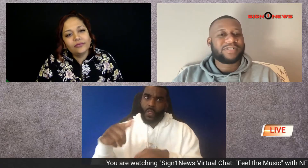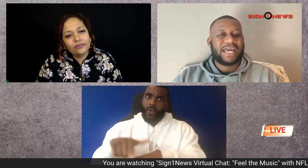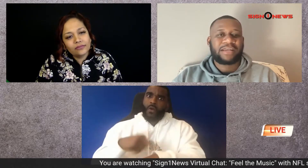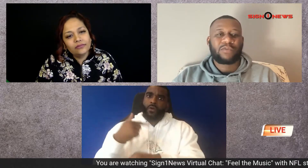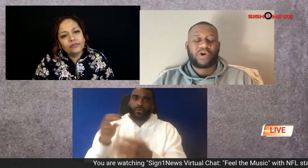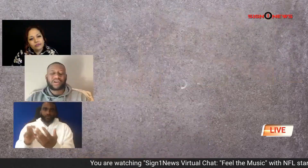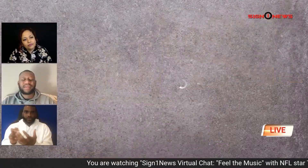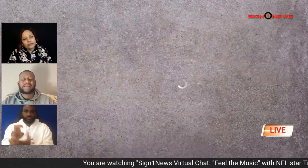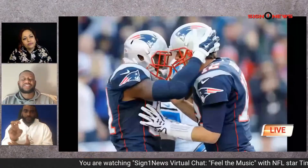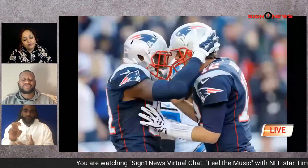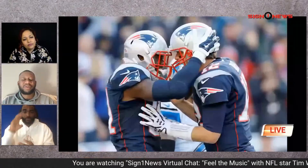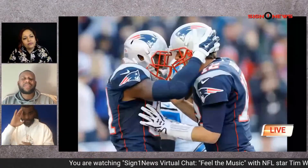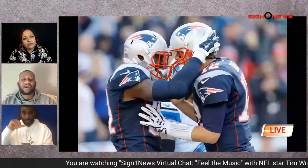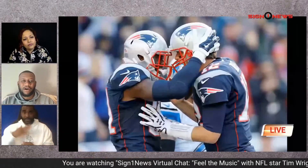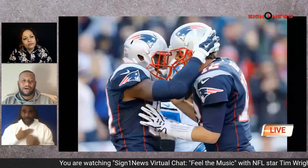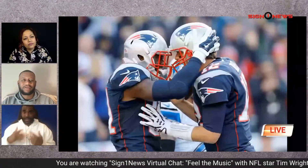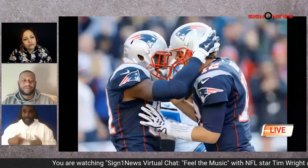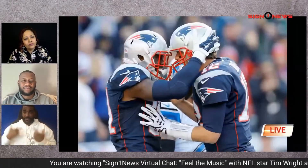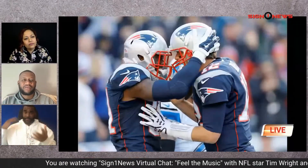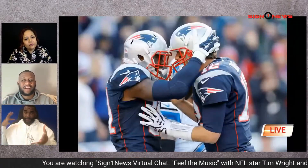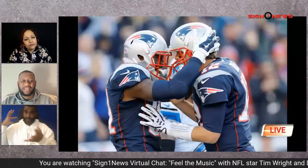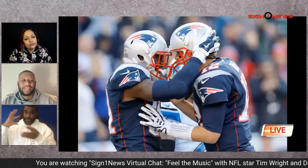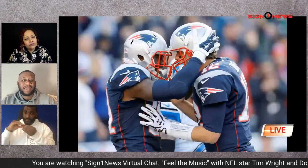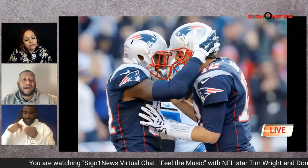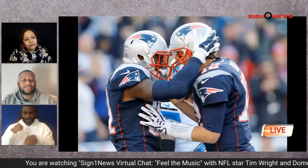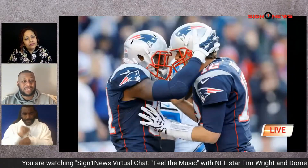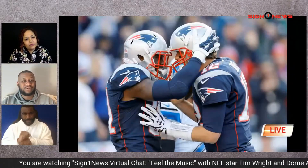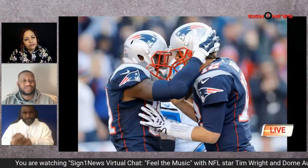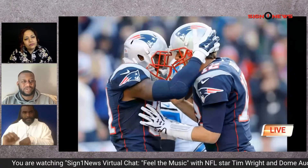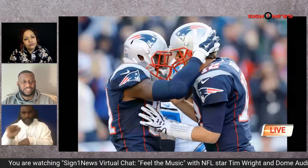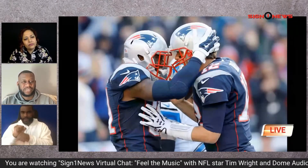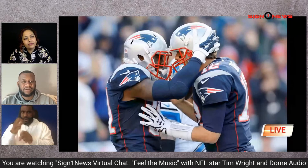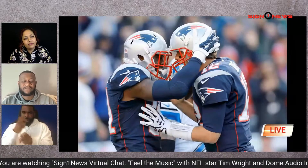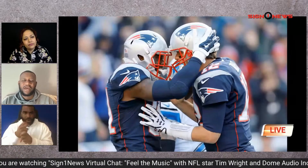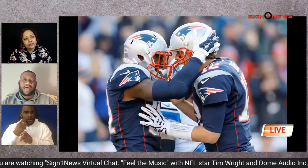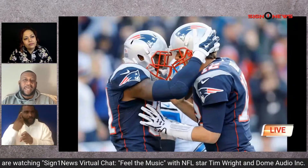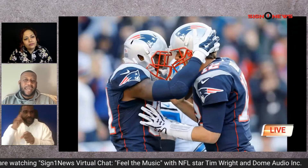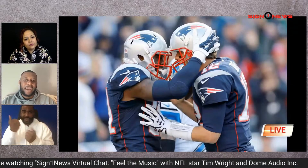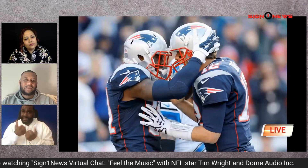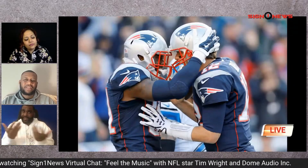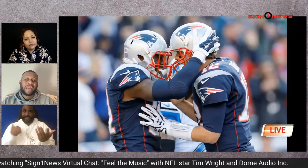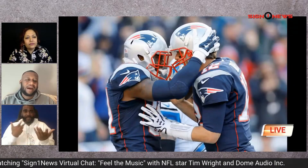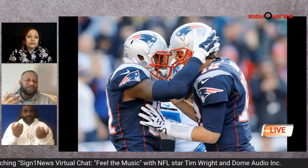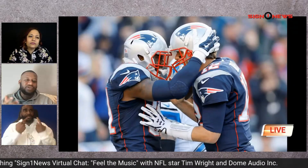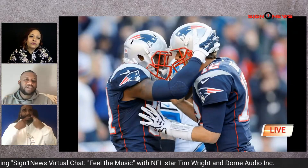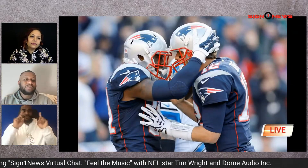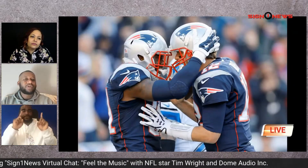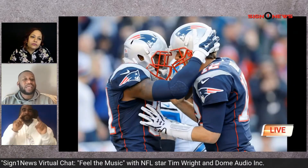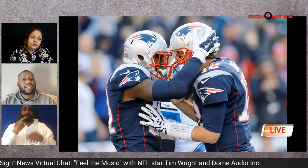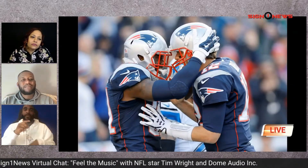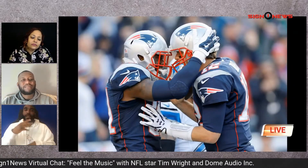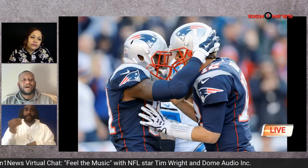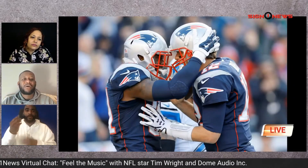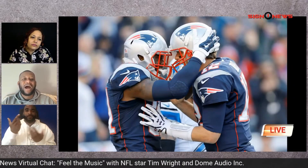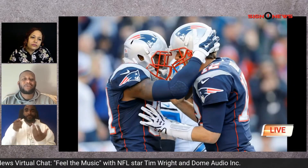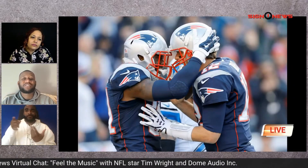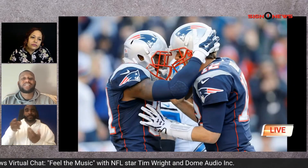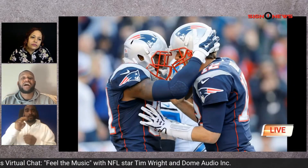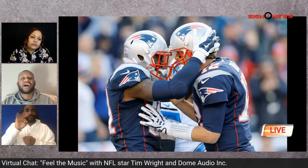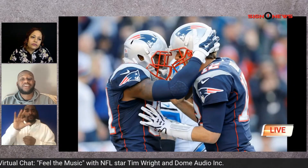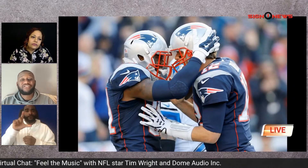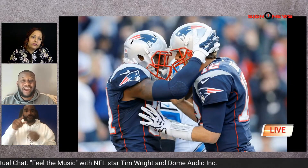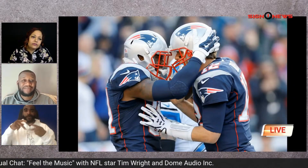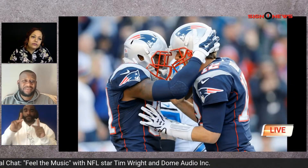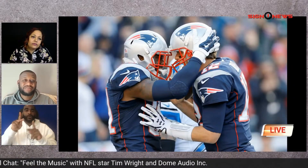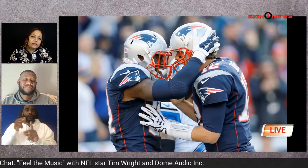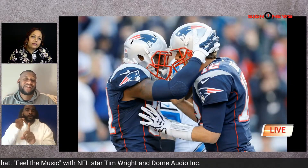I always had to work extremely hard for anything I was able to achieve. And the opportunity with the NFL, I was